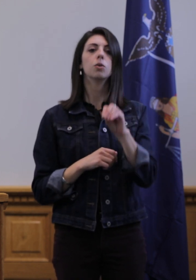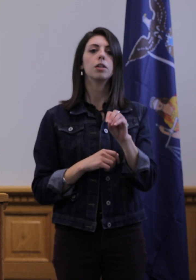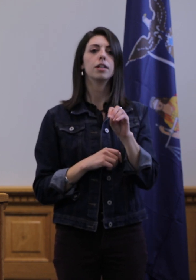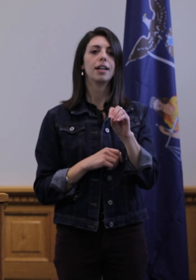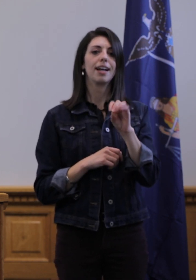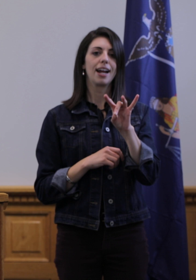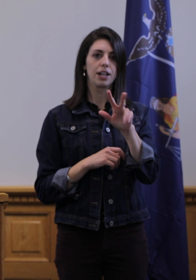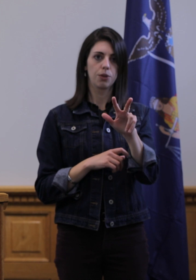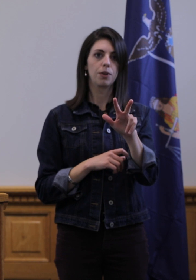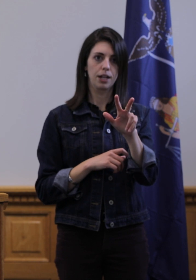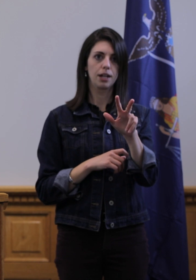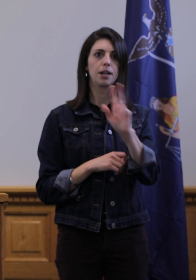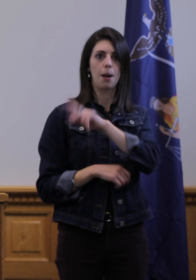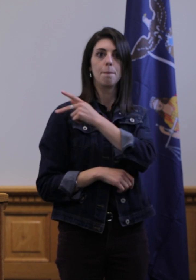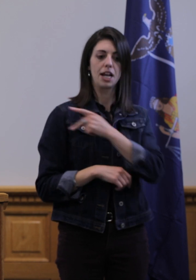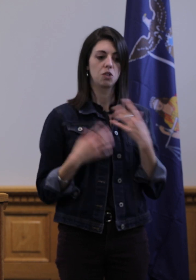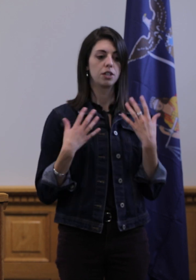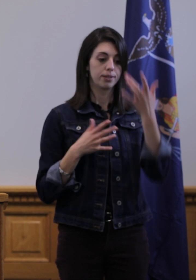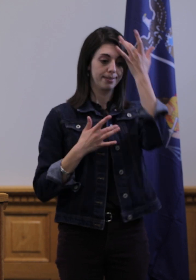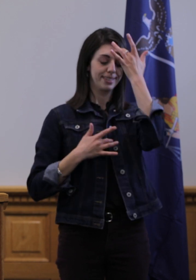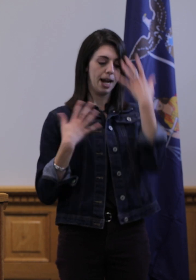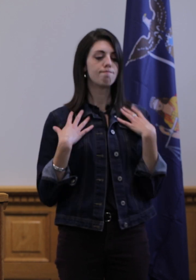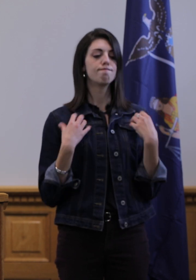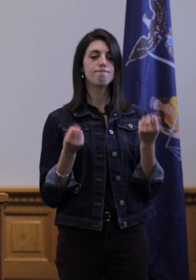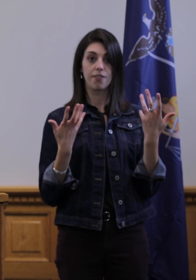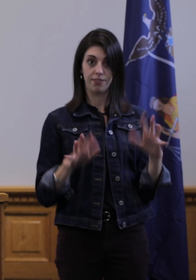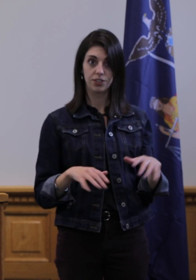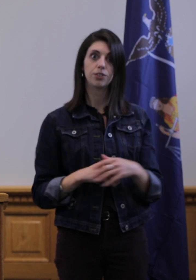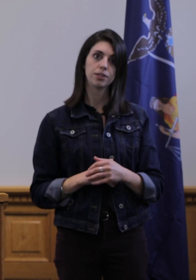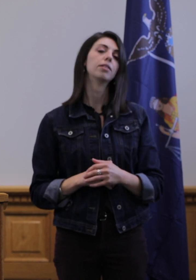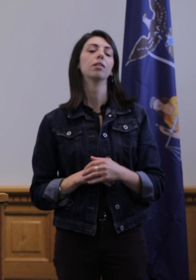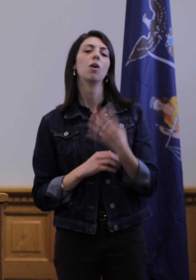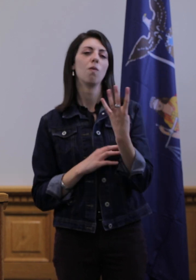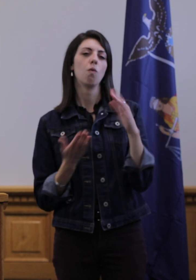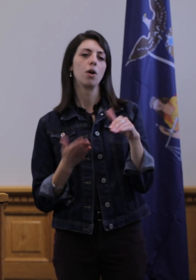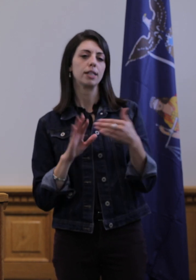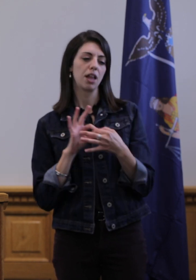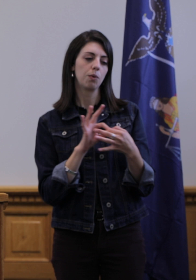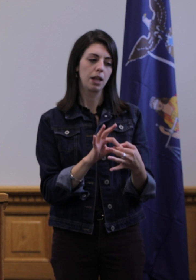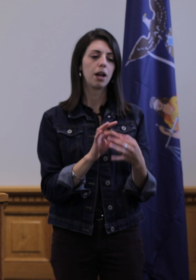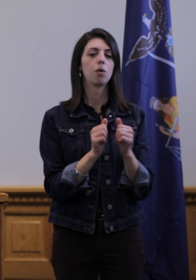283 patients have recovered from COVID. We have 4 deaths